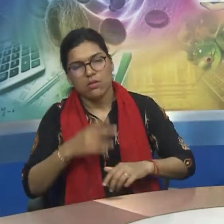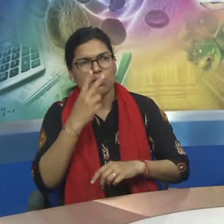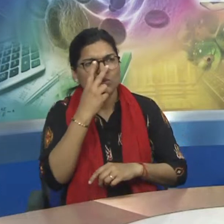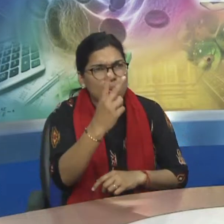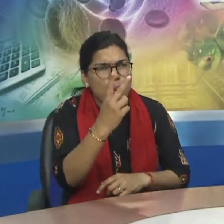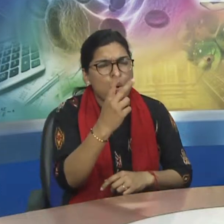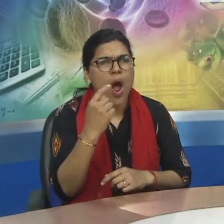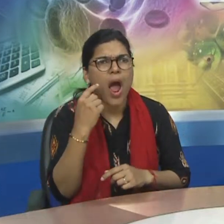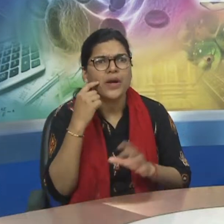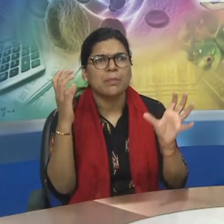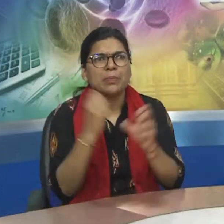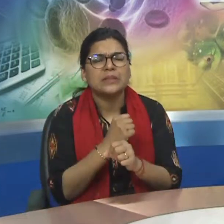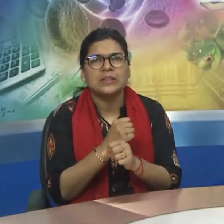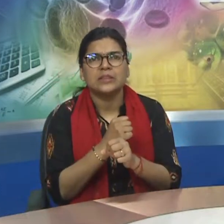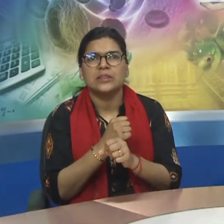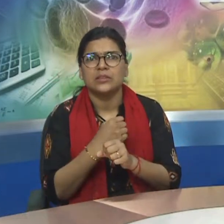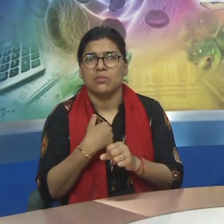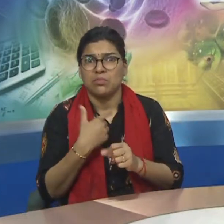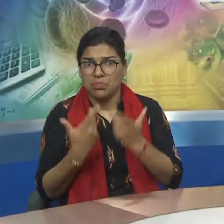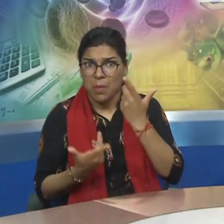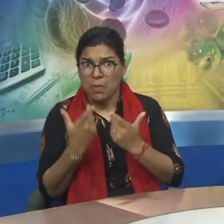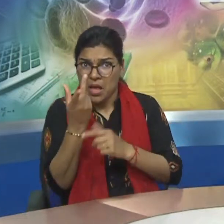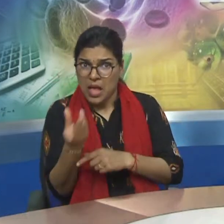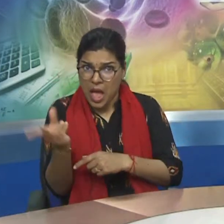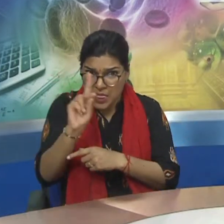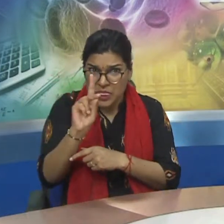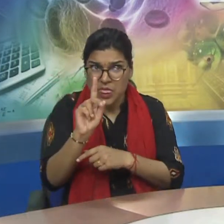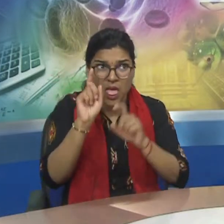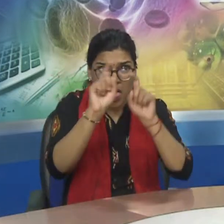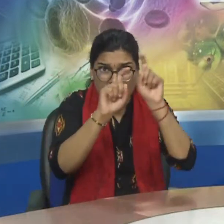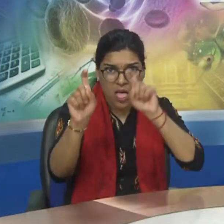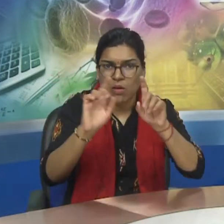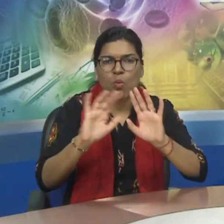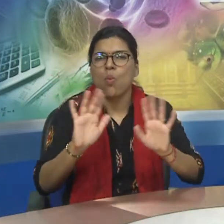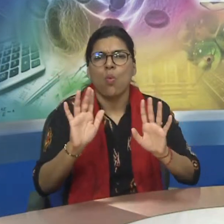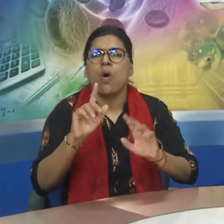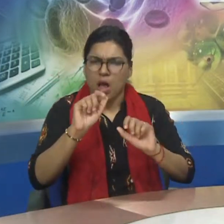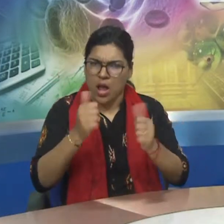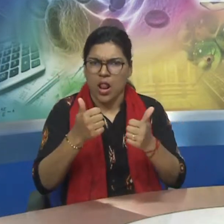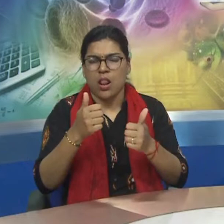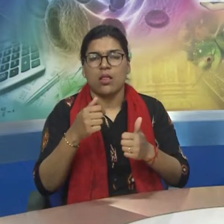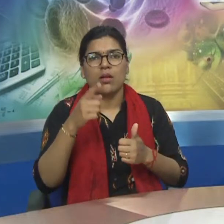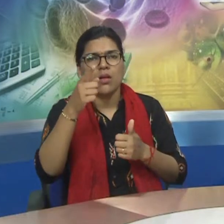in that paragraph and you want to find that particular word only. So